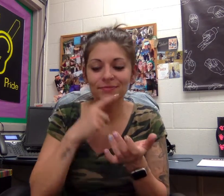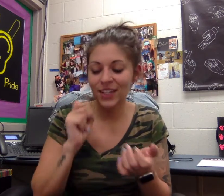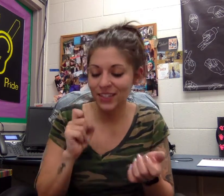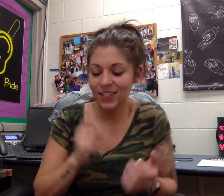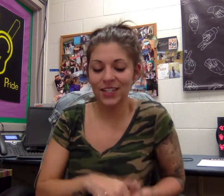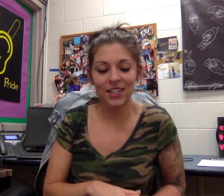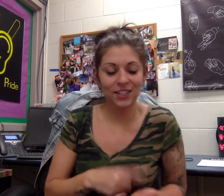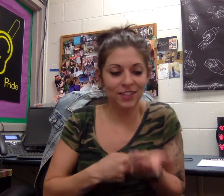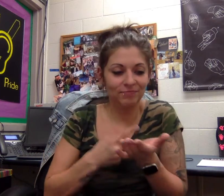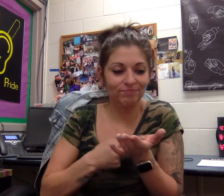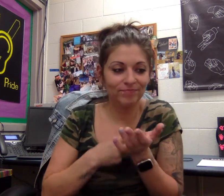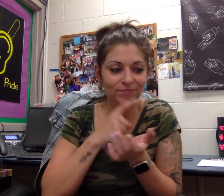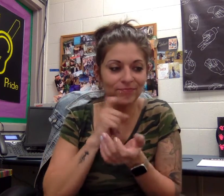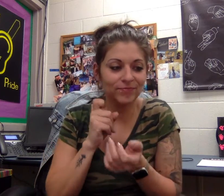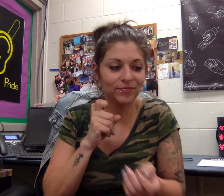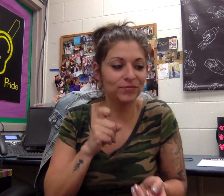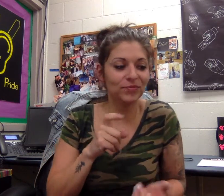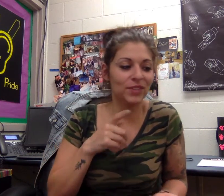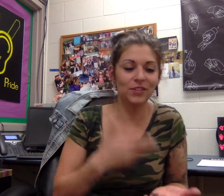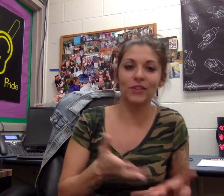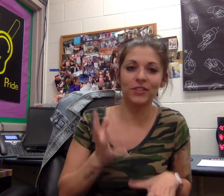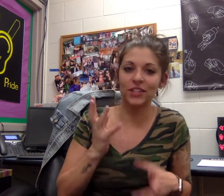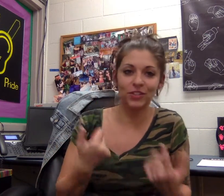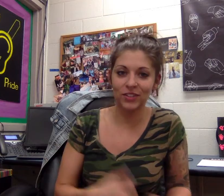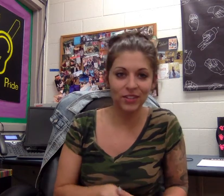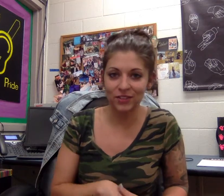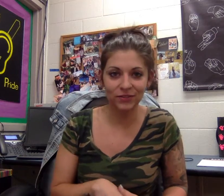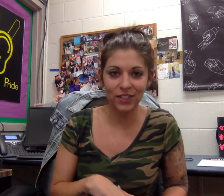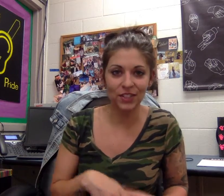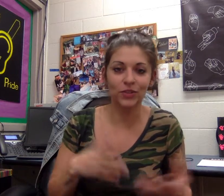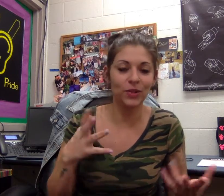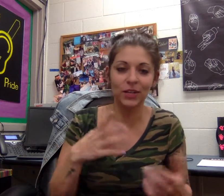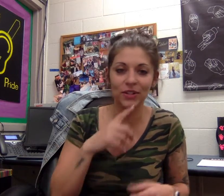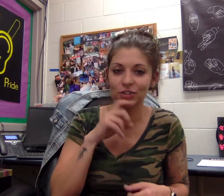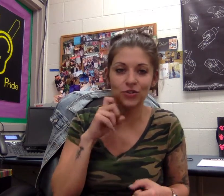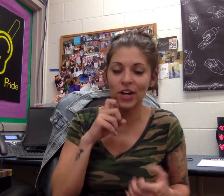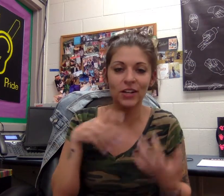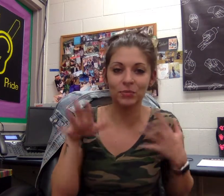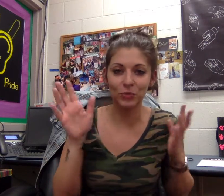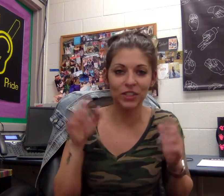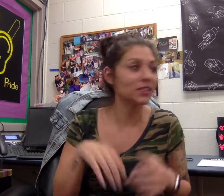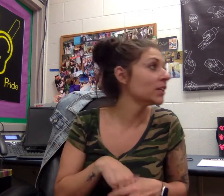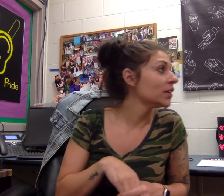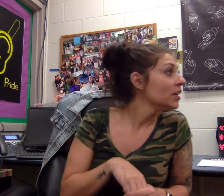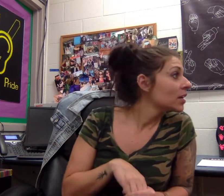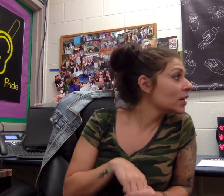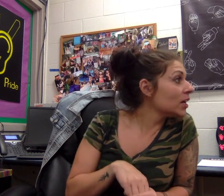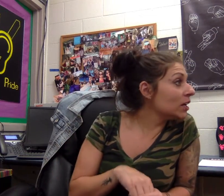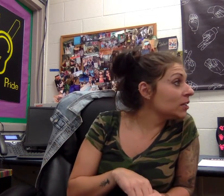is like this conversation isn't going anywhere it's dried up we're done um